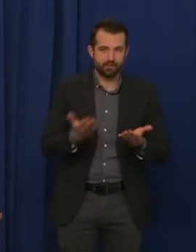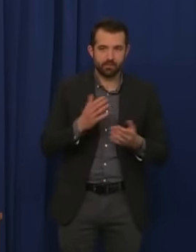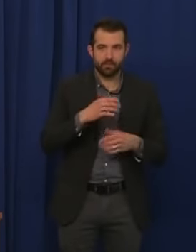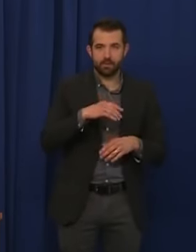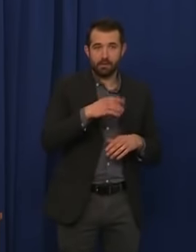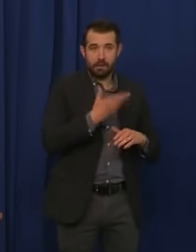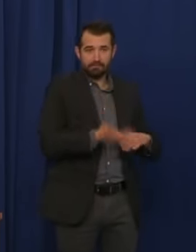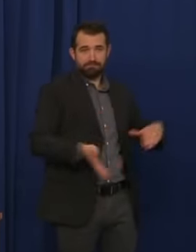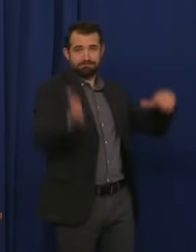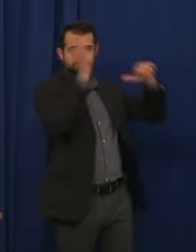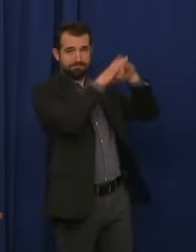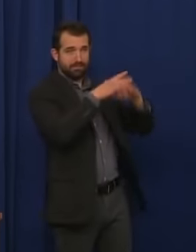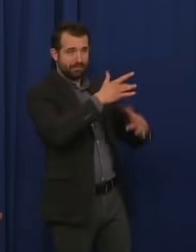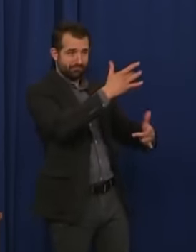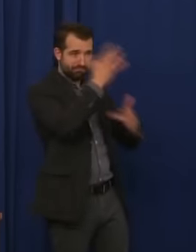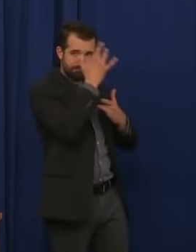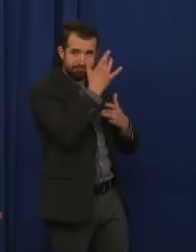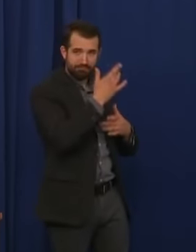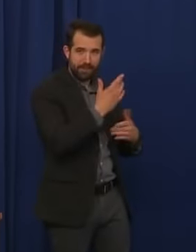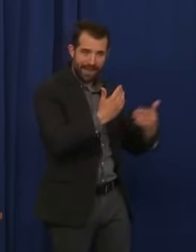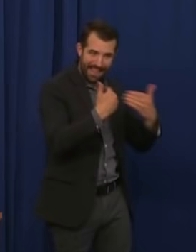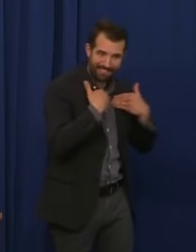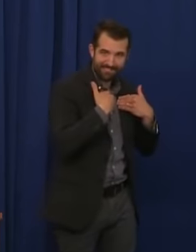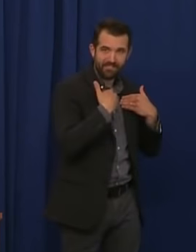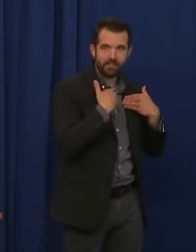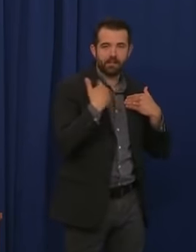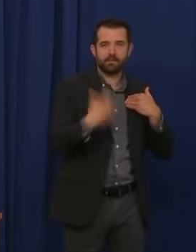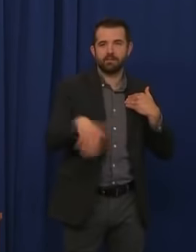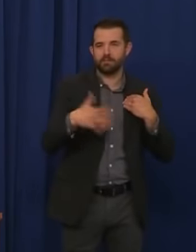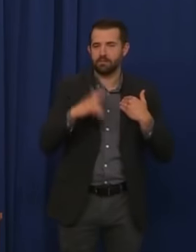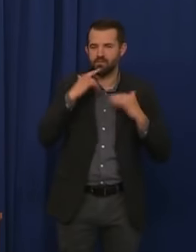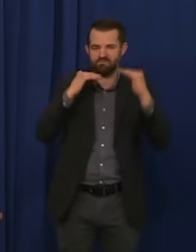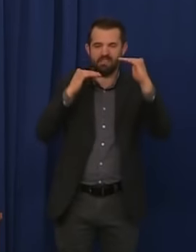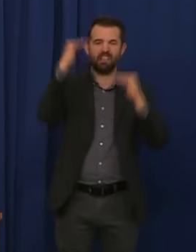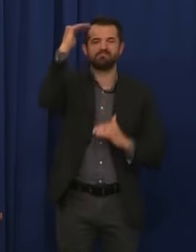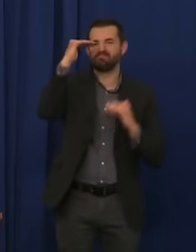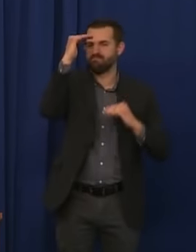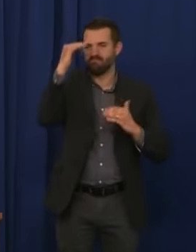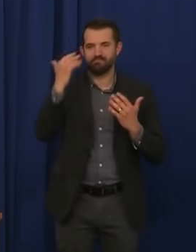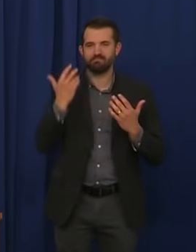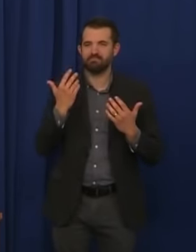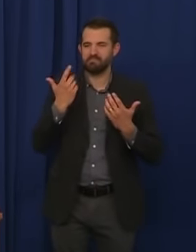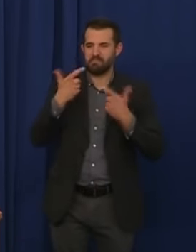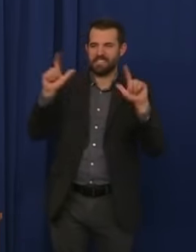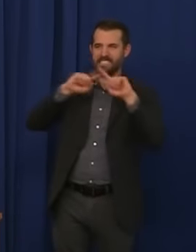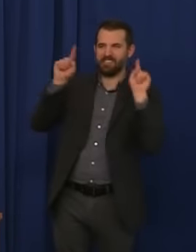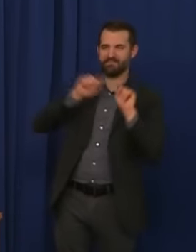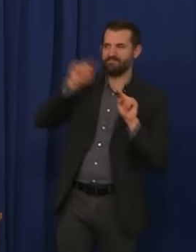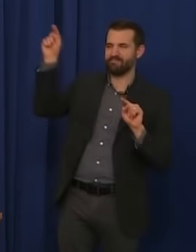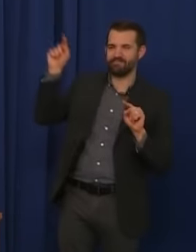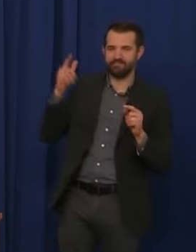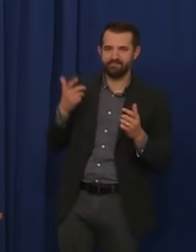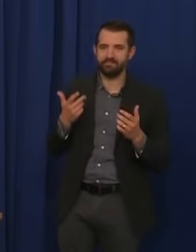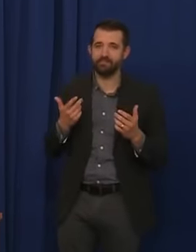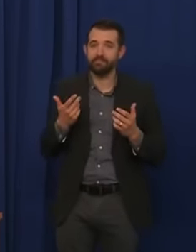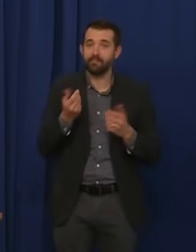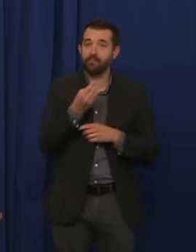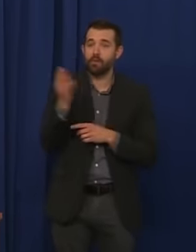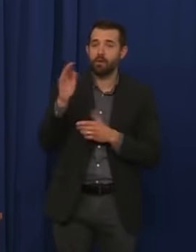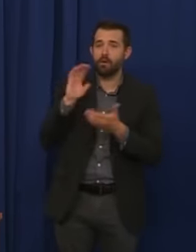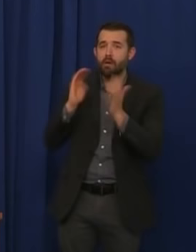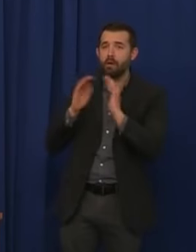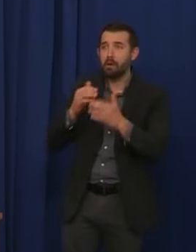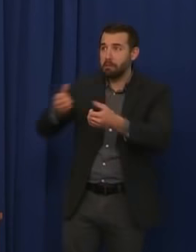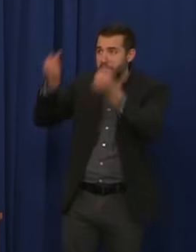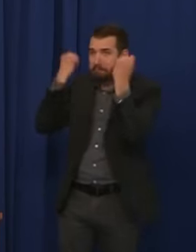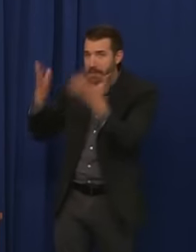that we do. So a significant difference in the concentration of cases as well as the distribution of cases that